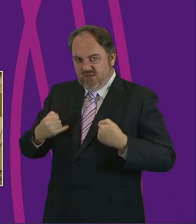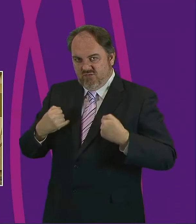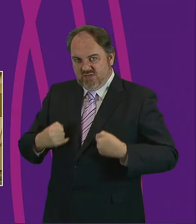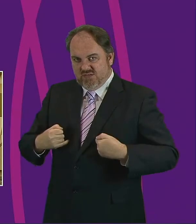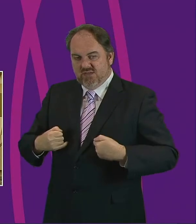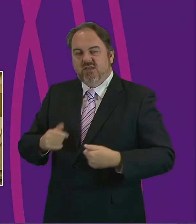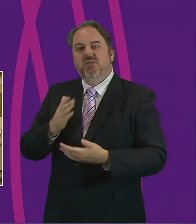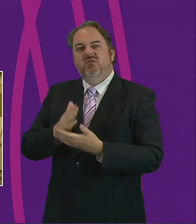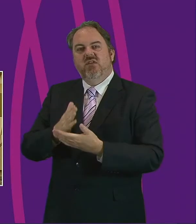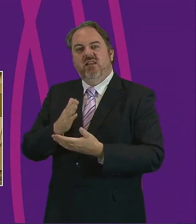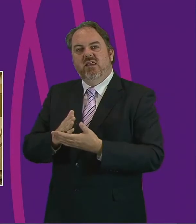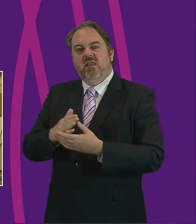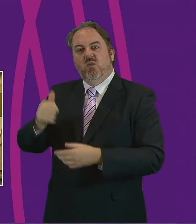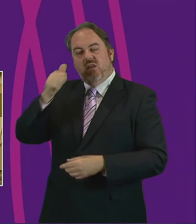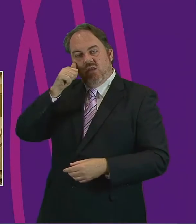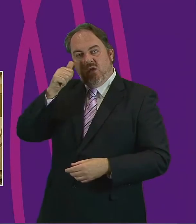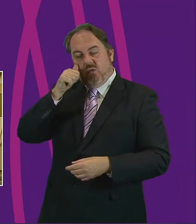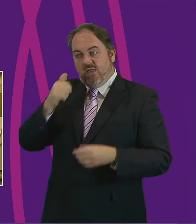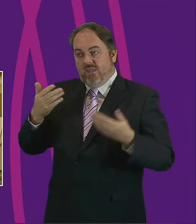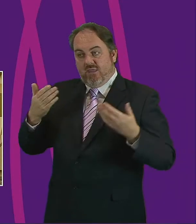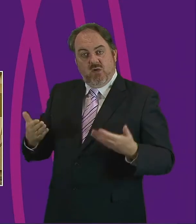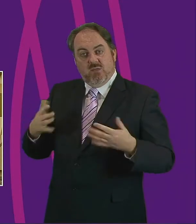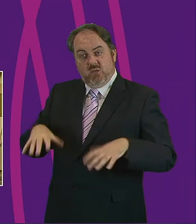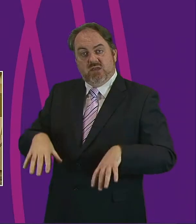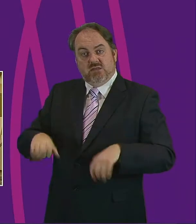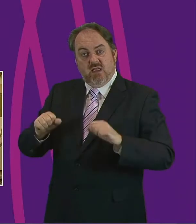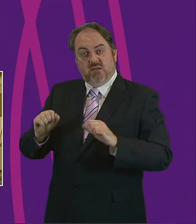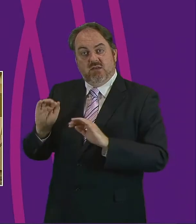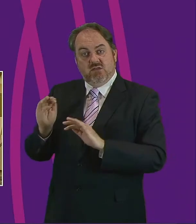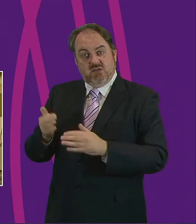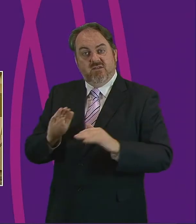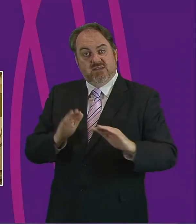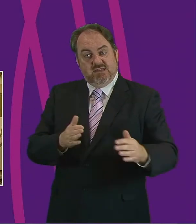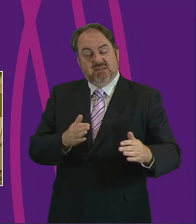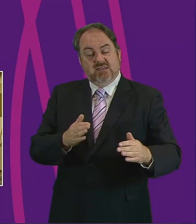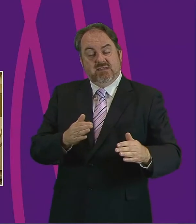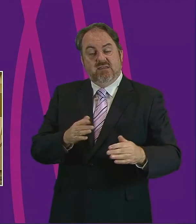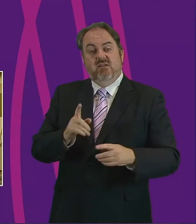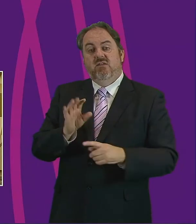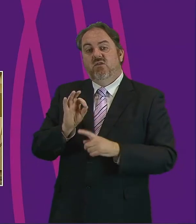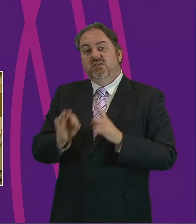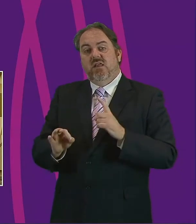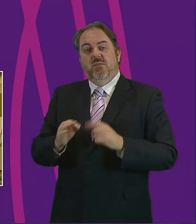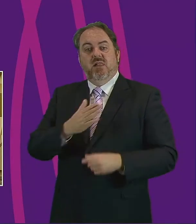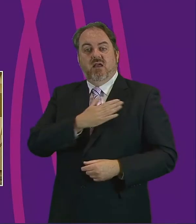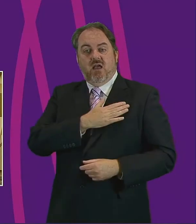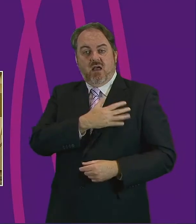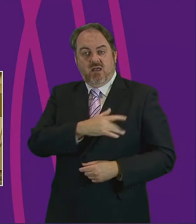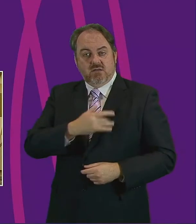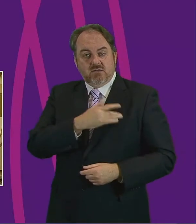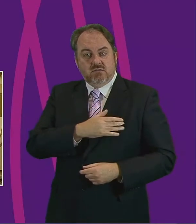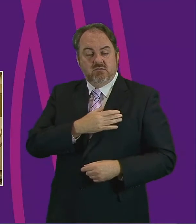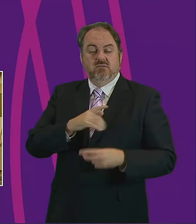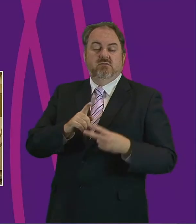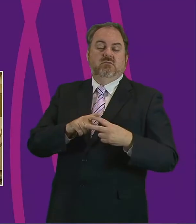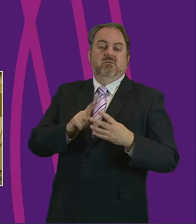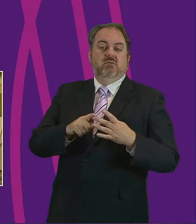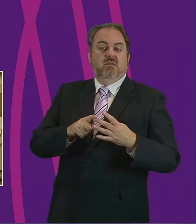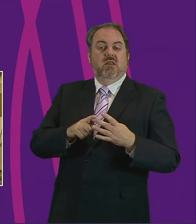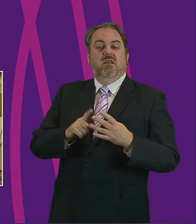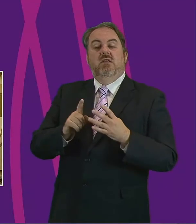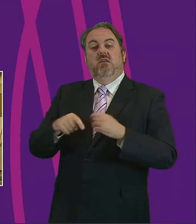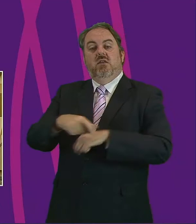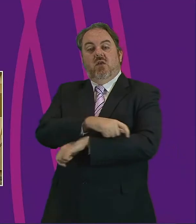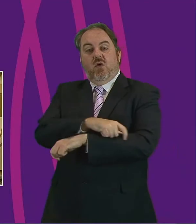throughout the pandemic and are now gradually restarting services across key specialties such as cardiology, urology, trauma and orthopaedics, as well